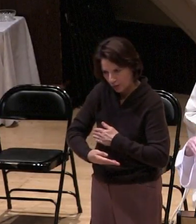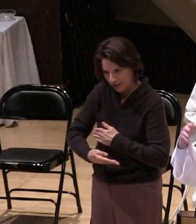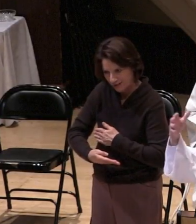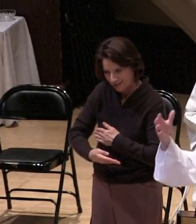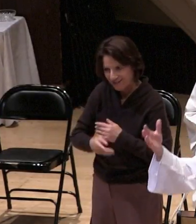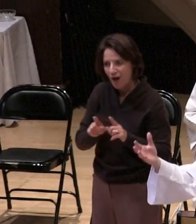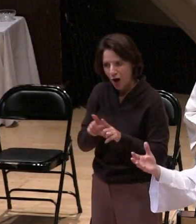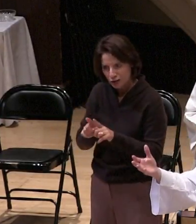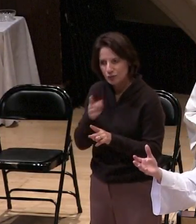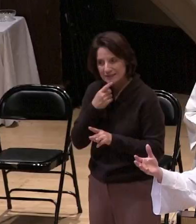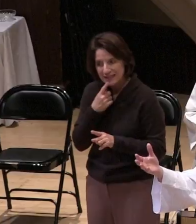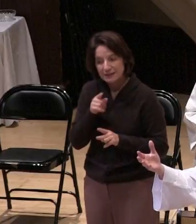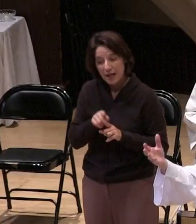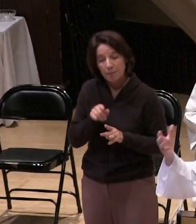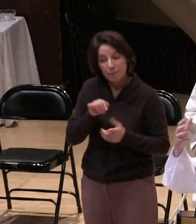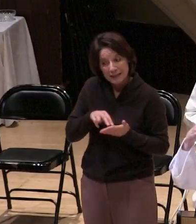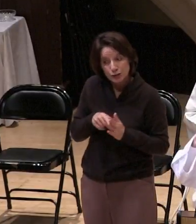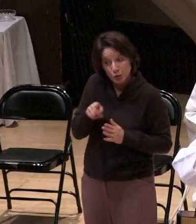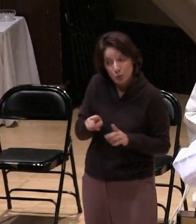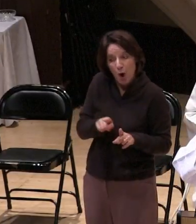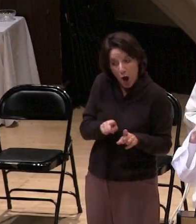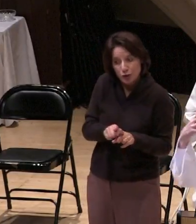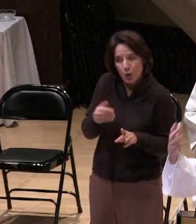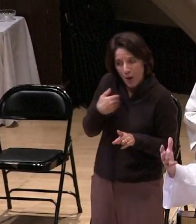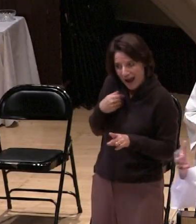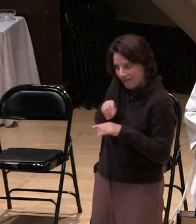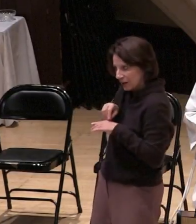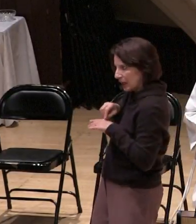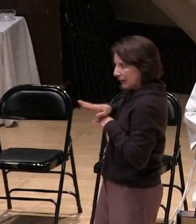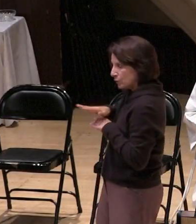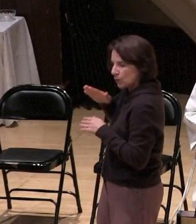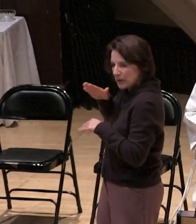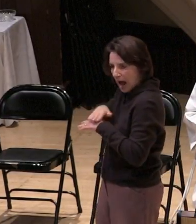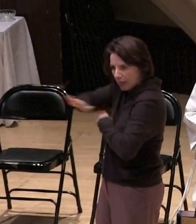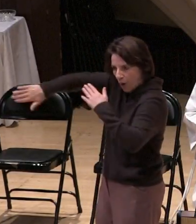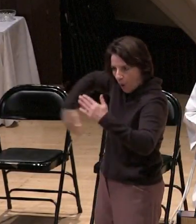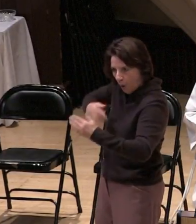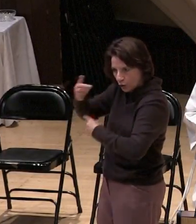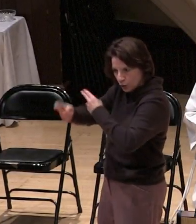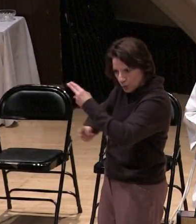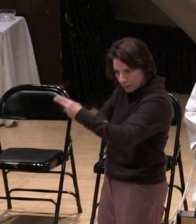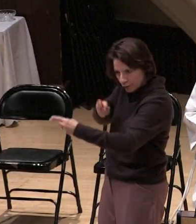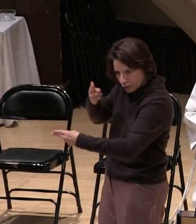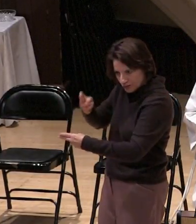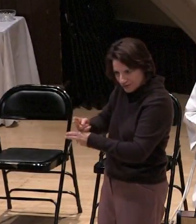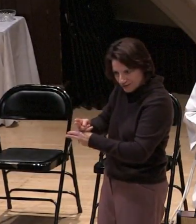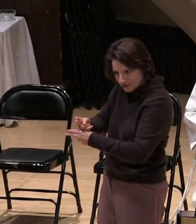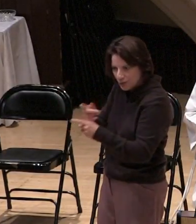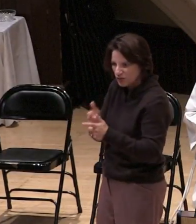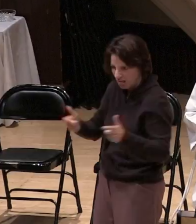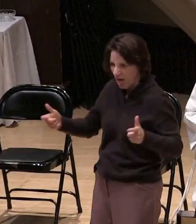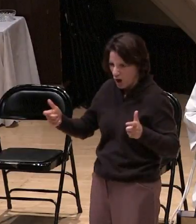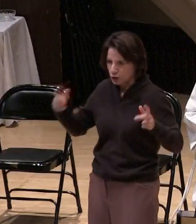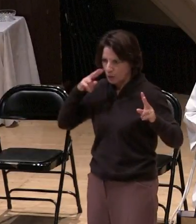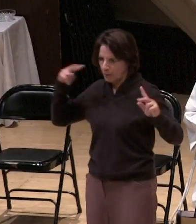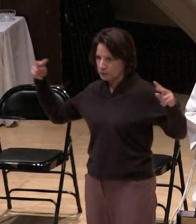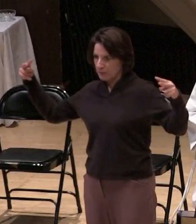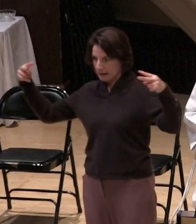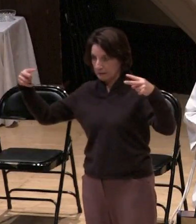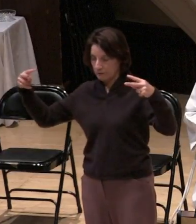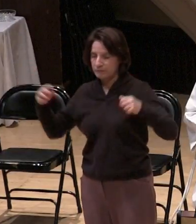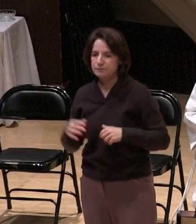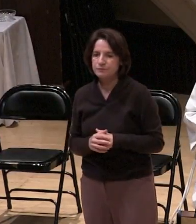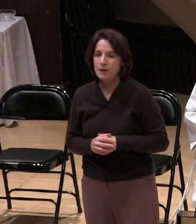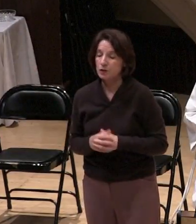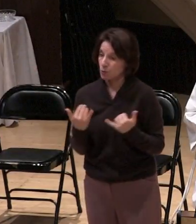an impact on the whole universe. So we're looking at a much bigger perspective. So when we look at the scripture